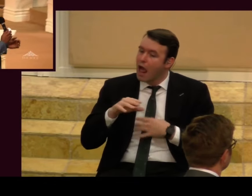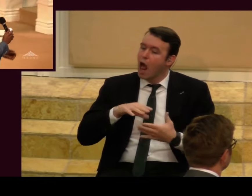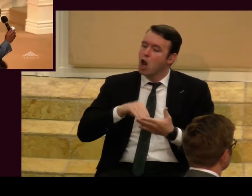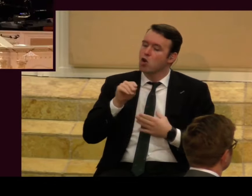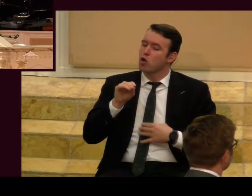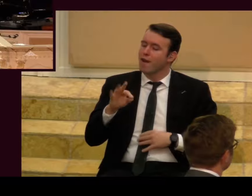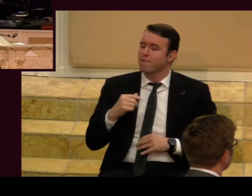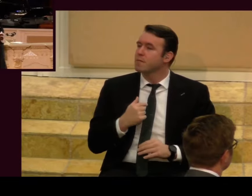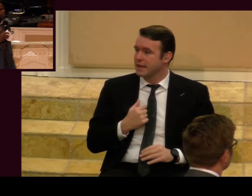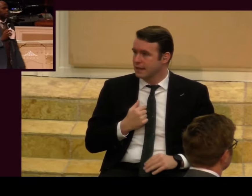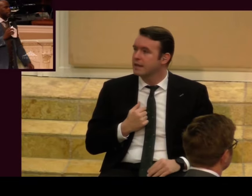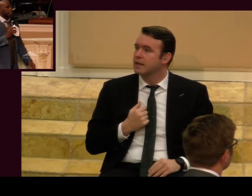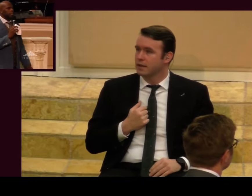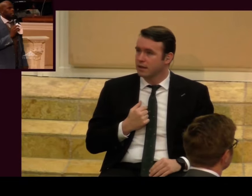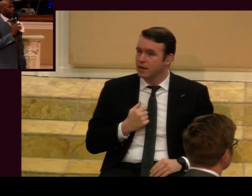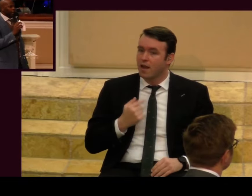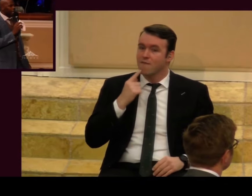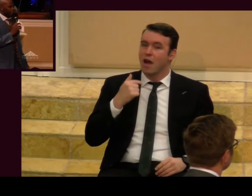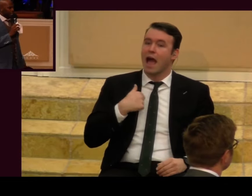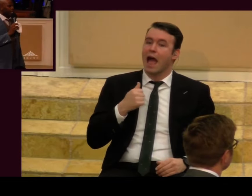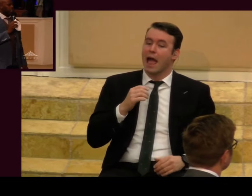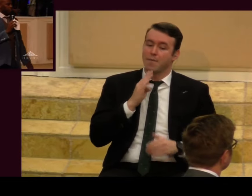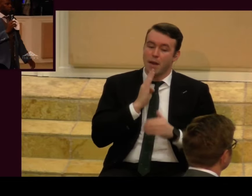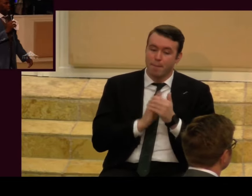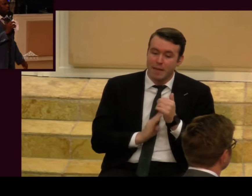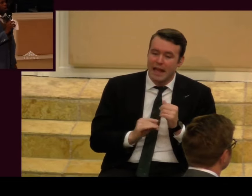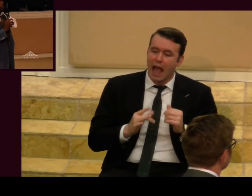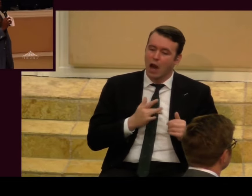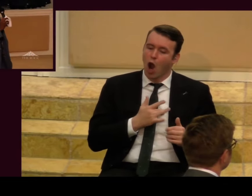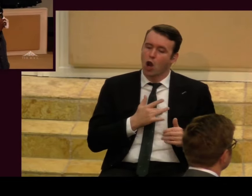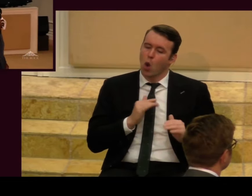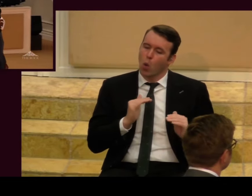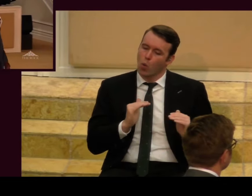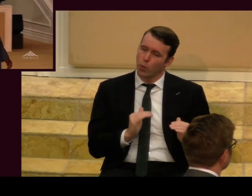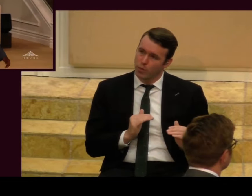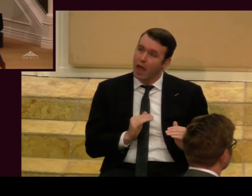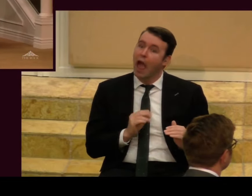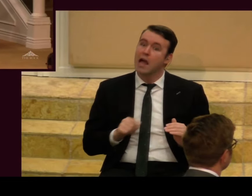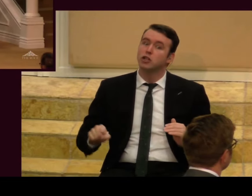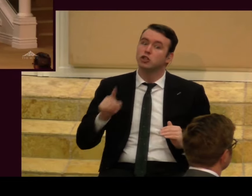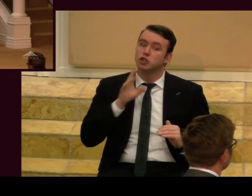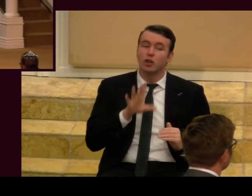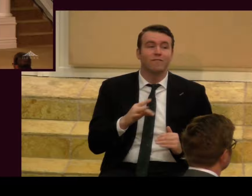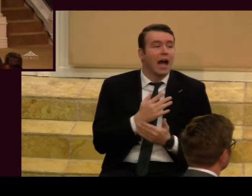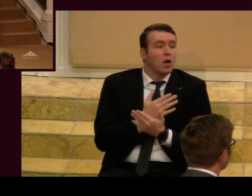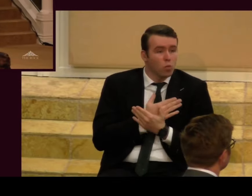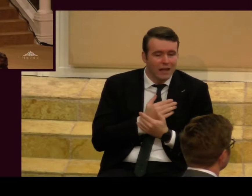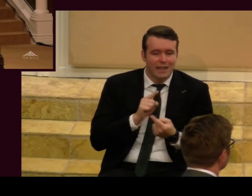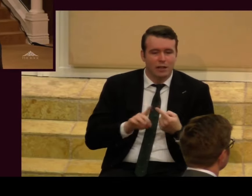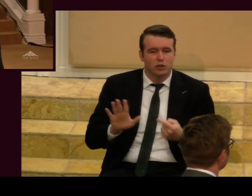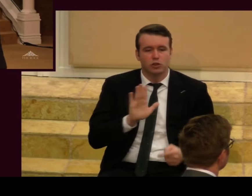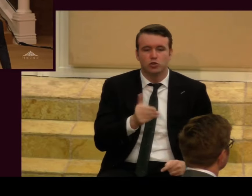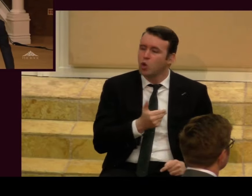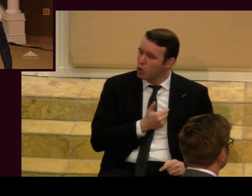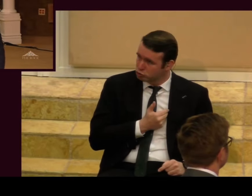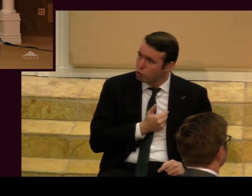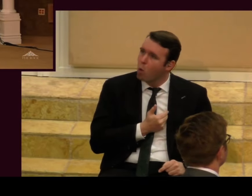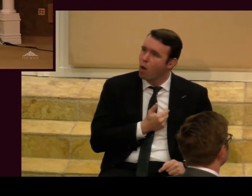and learn of me. For I am meek and lowly in heart, and you shall find rest unto your